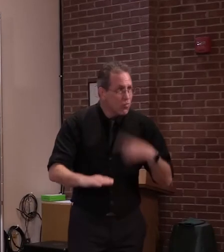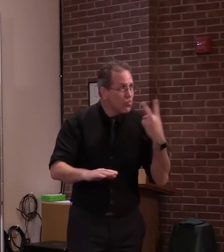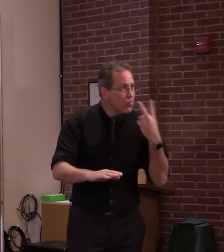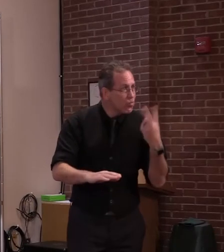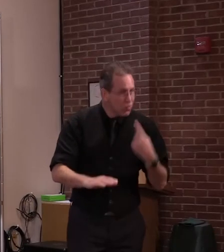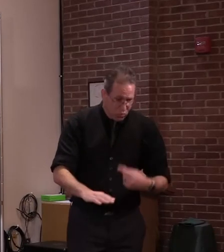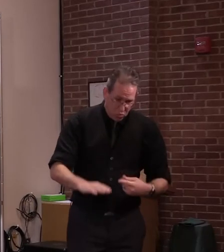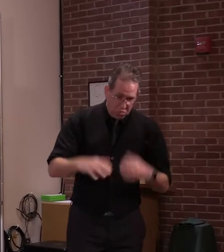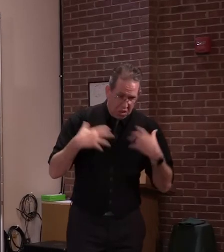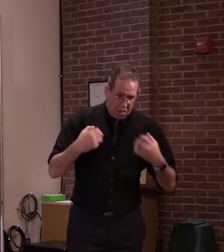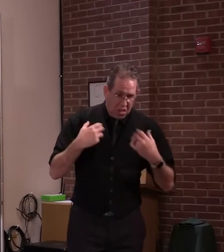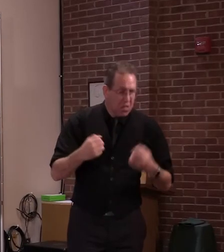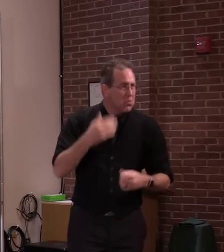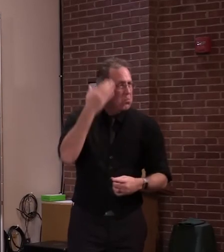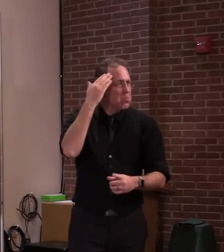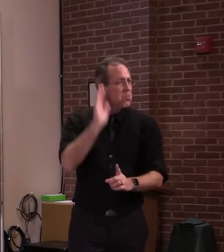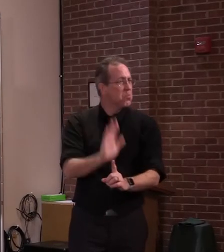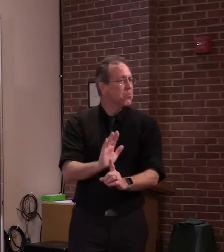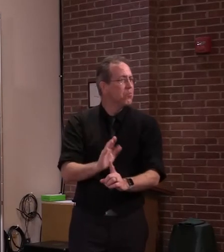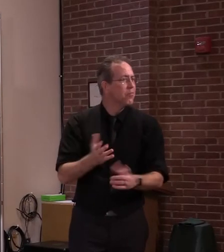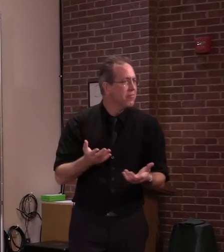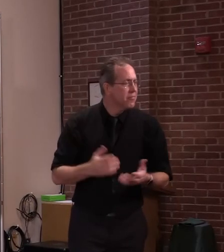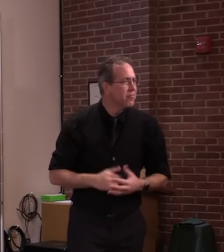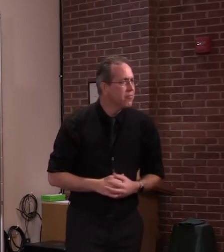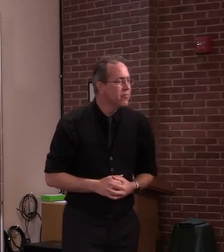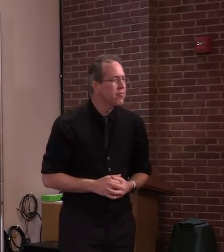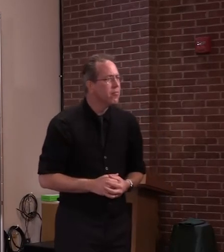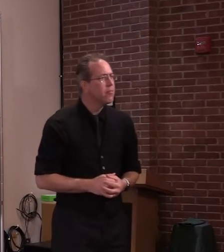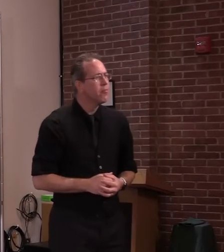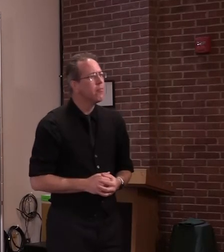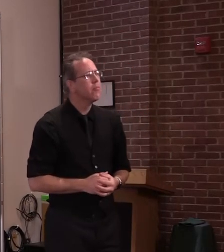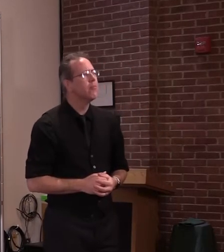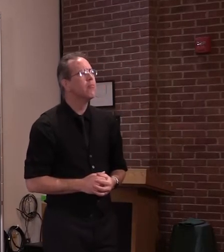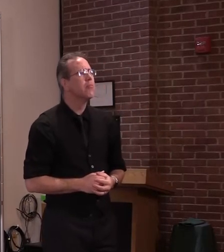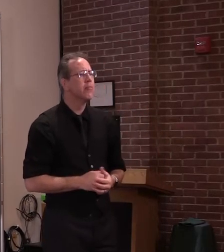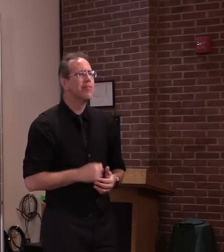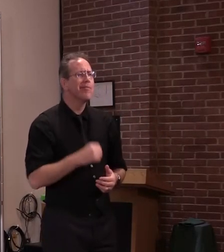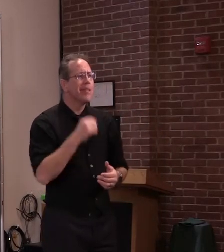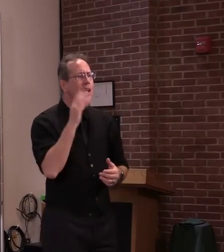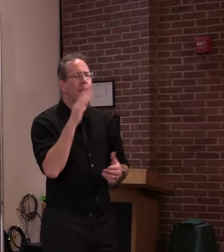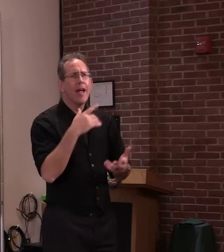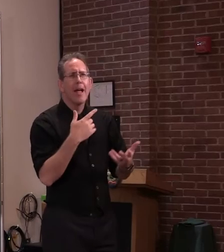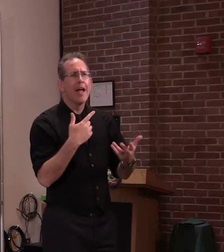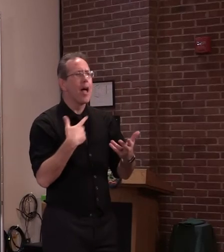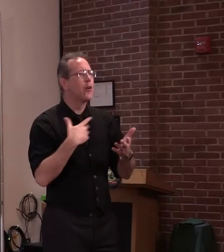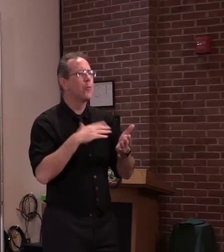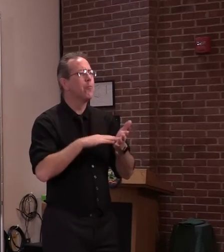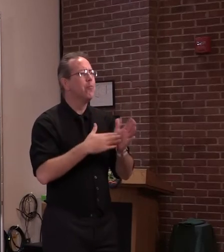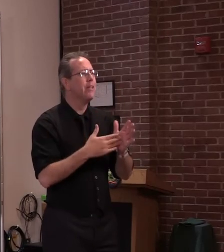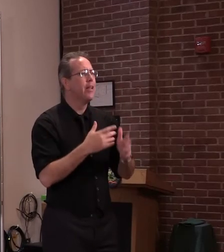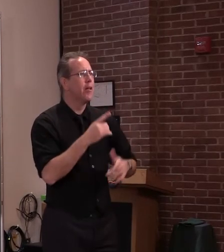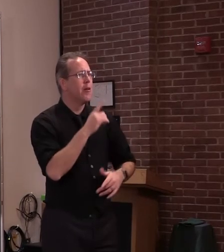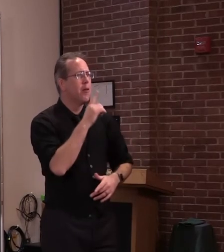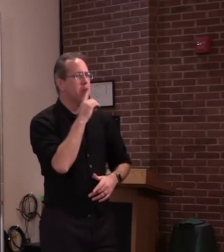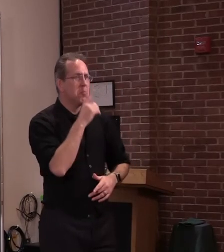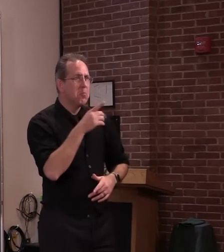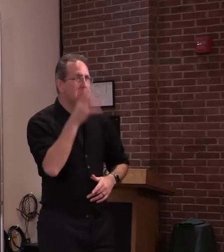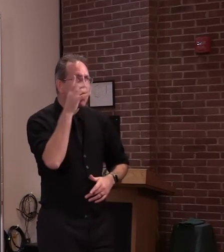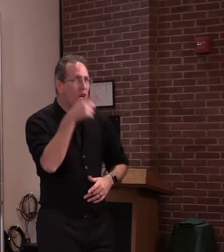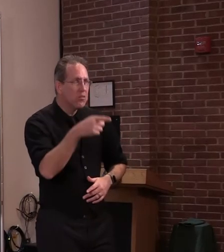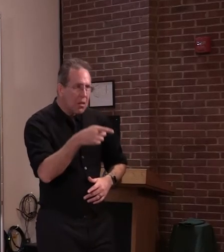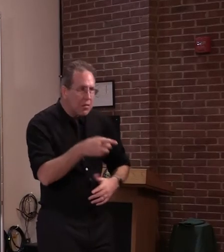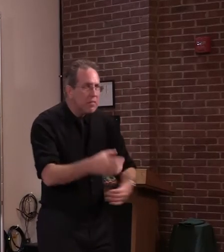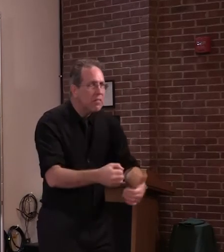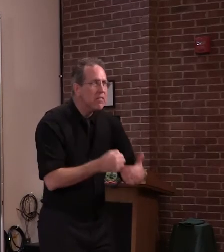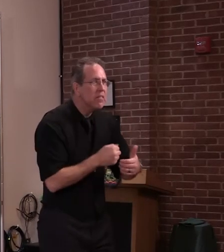families, again, I'm not telling families they need to pull their kids out of childcare at all. I think if you're the type of